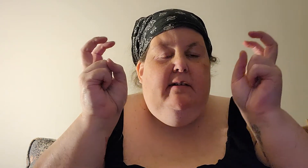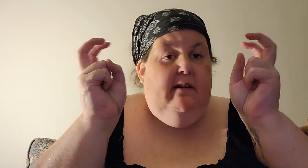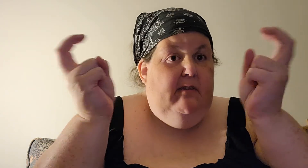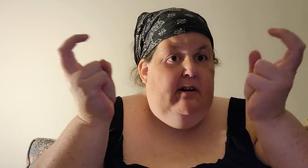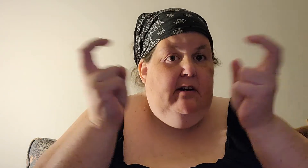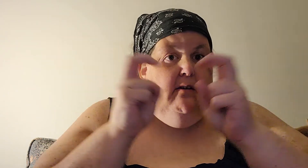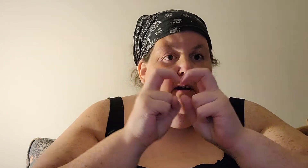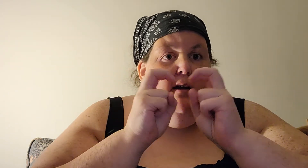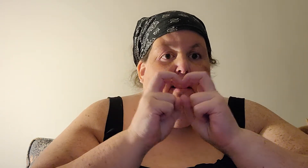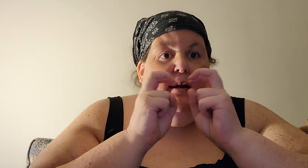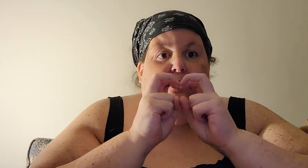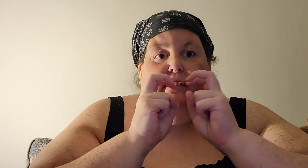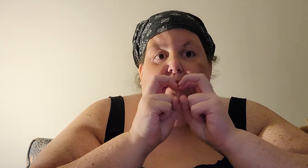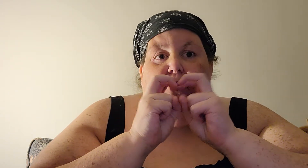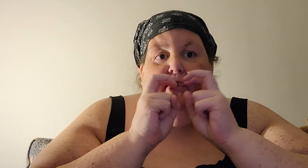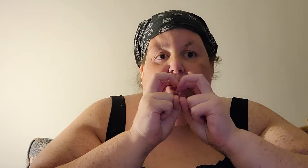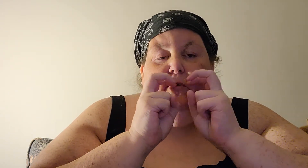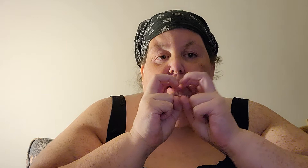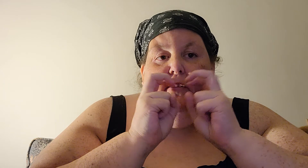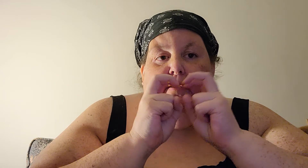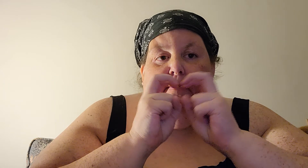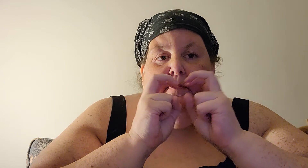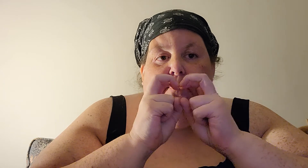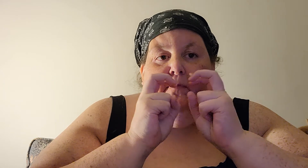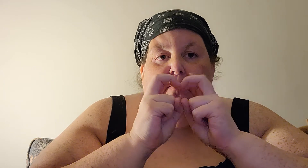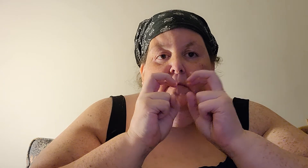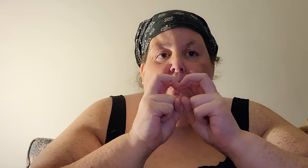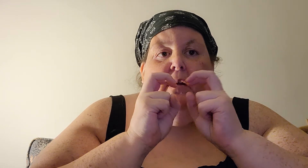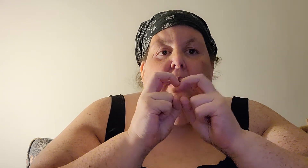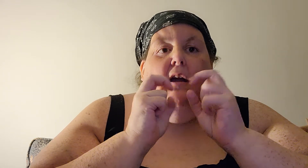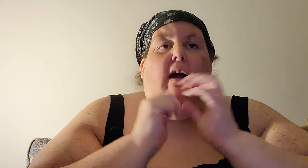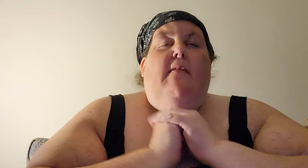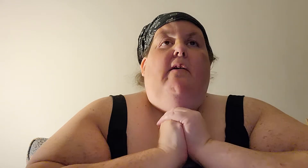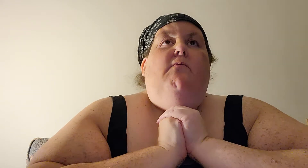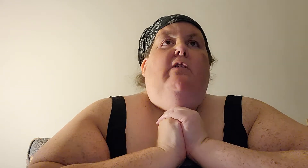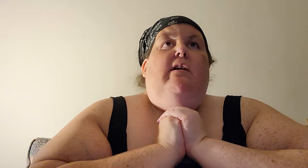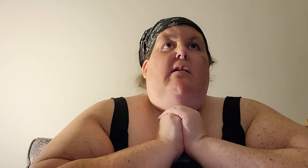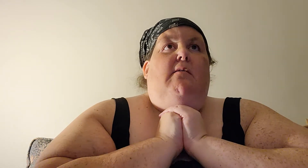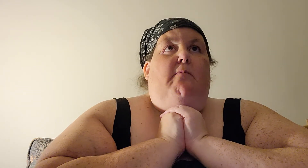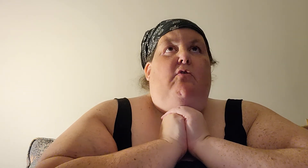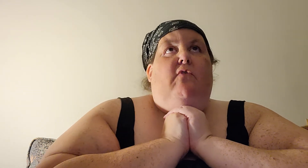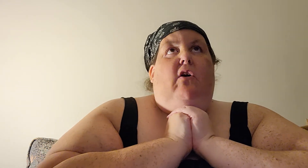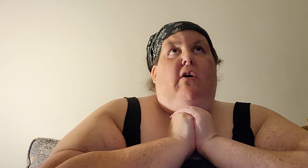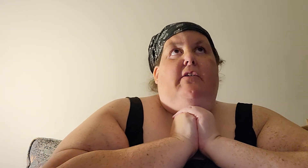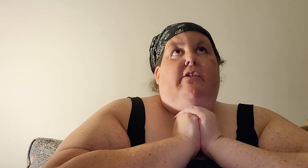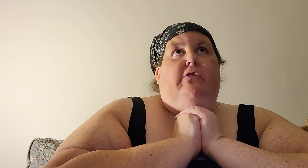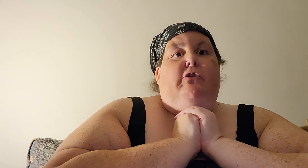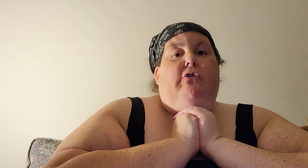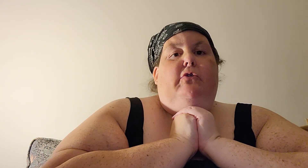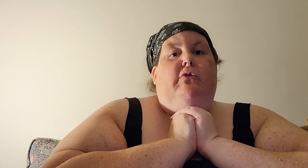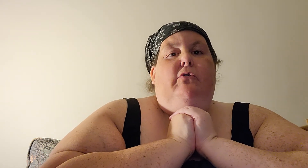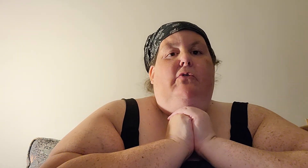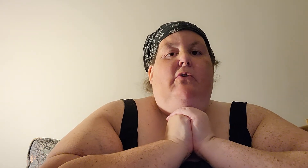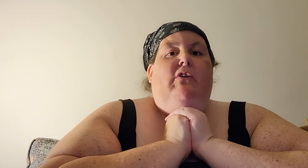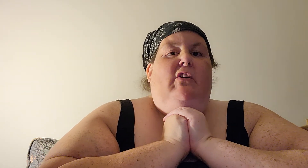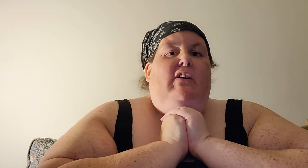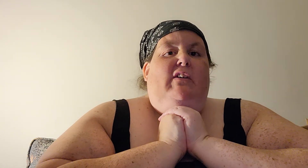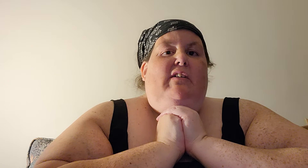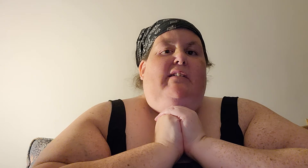And there you go. That's the sign for squirrel. And then we move on to some